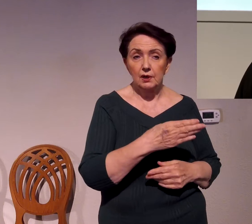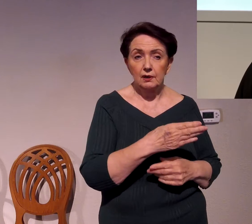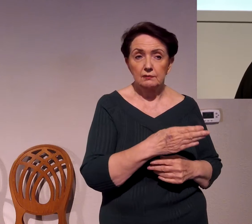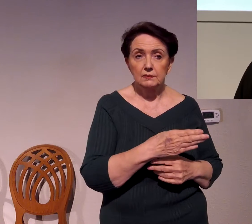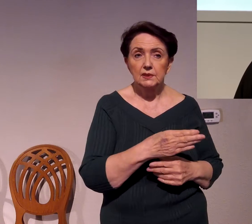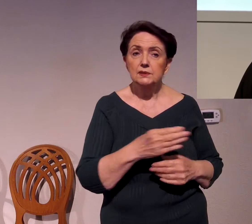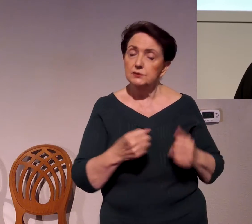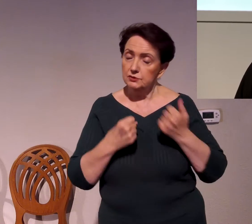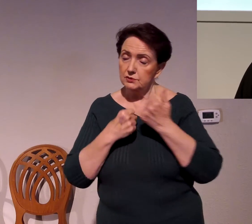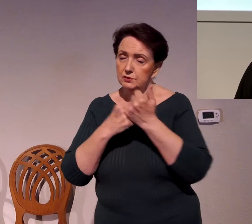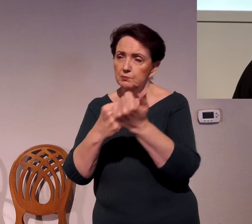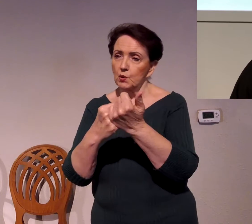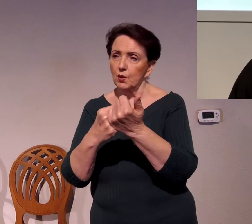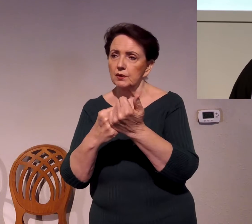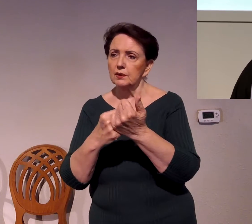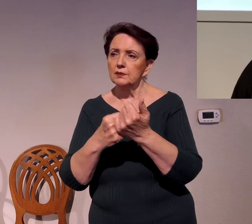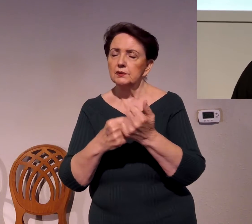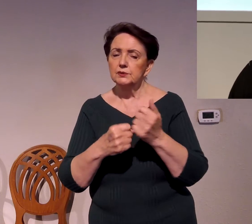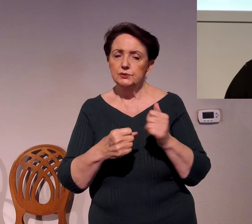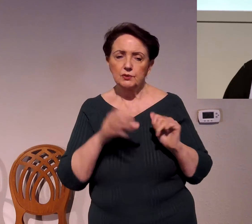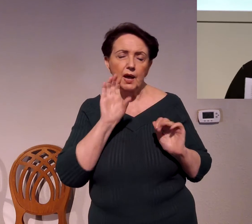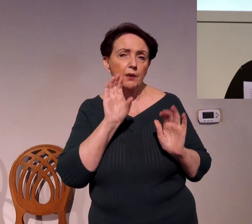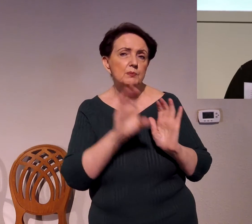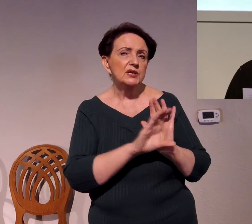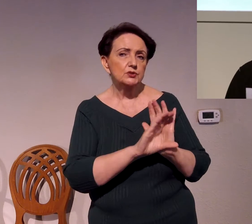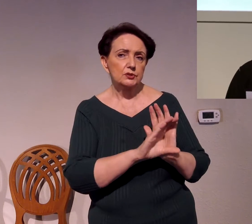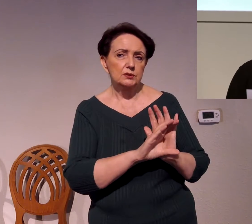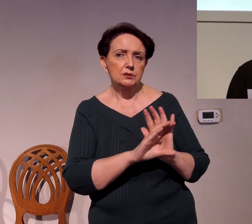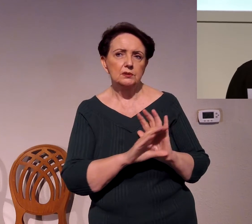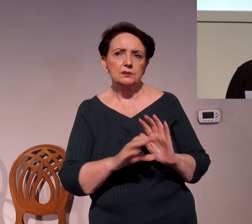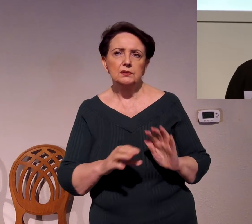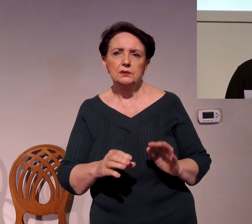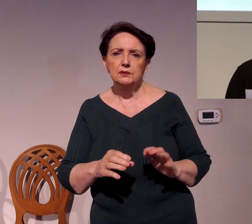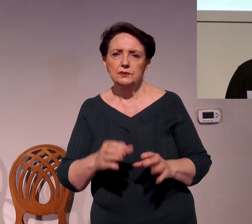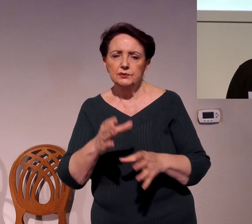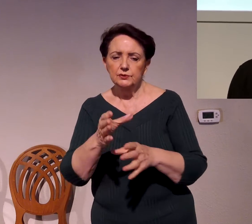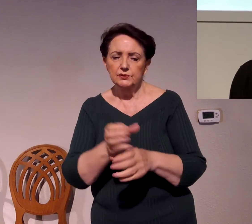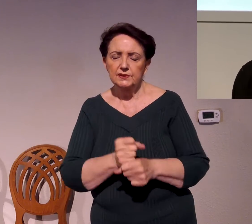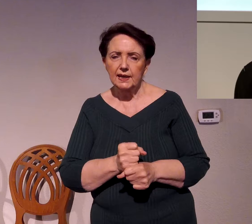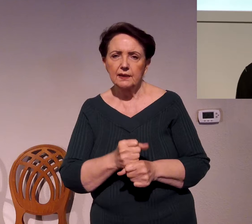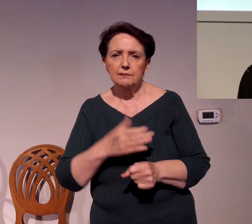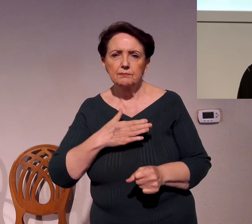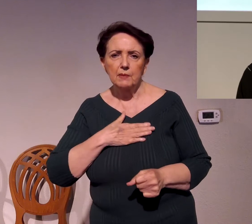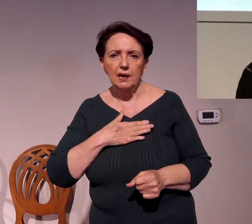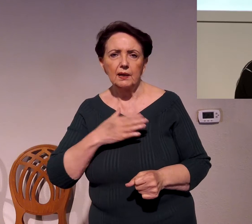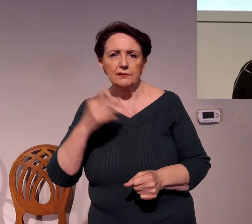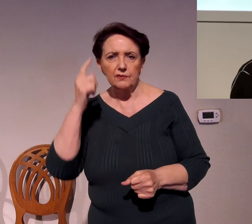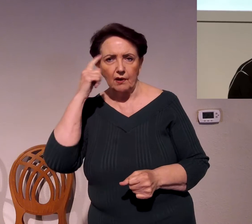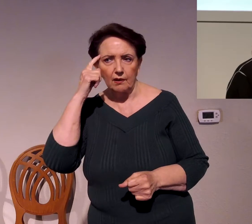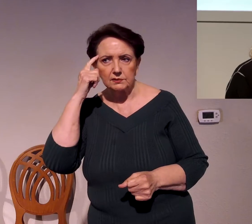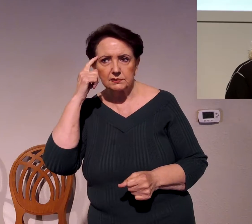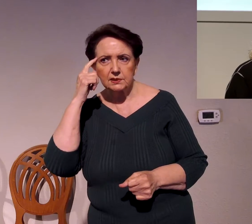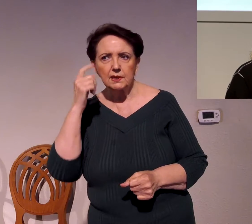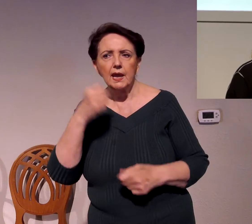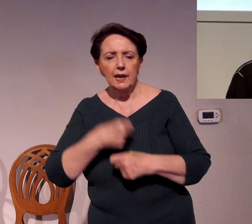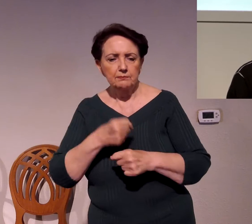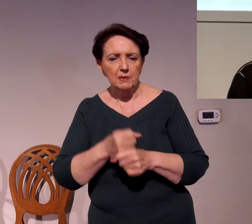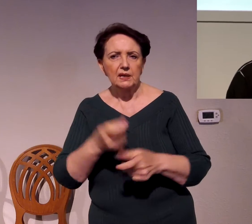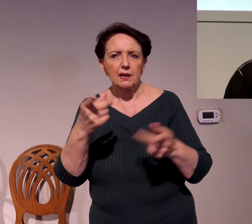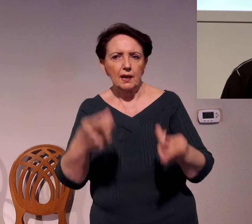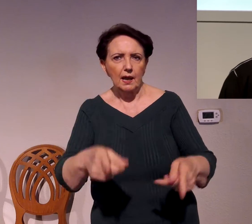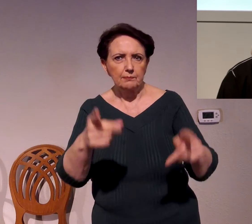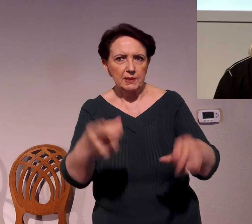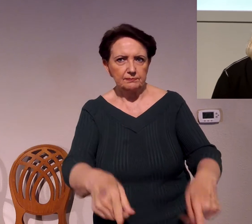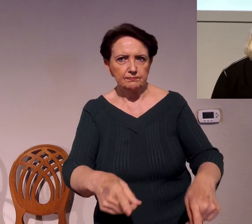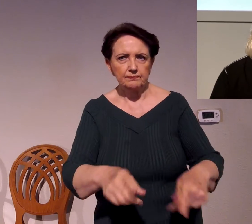to support, to outpicture, to take that and to make it unfold. And for that, when we